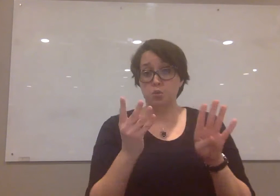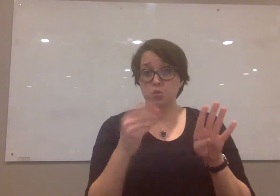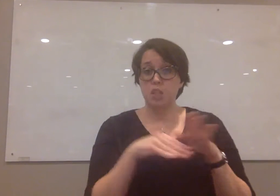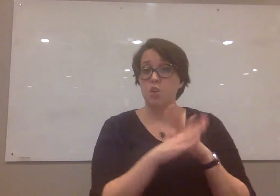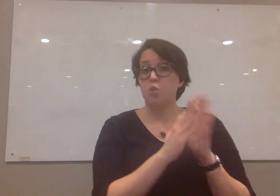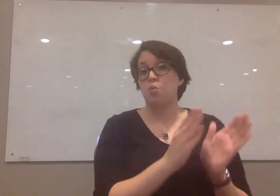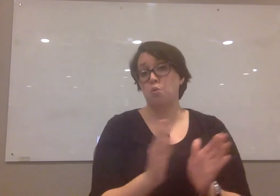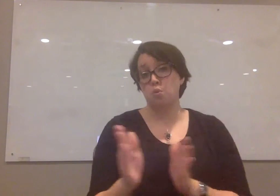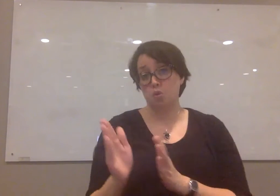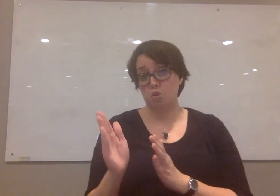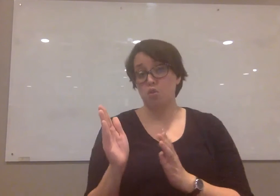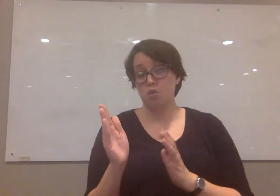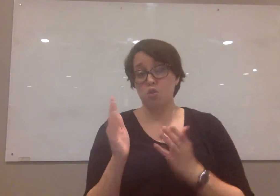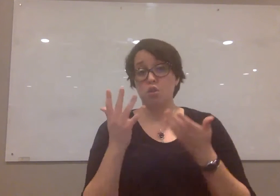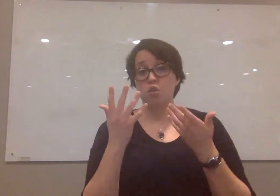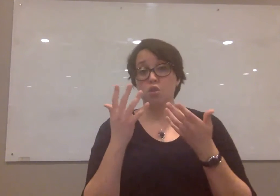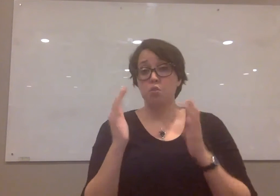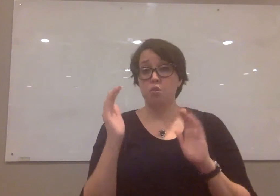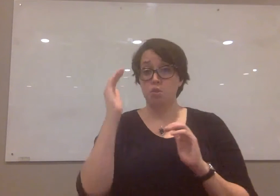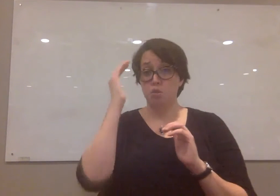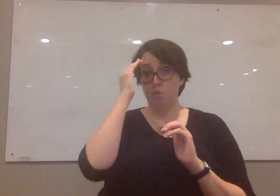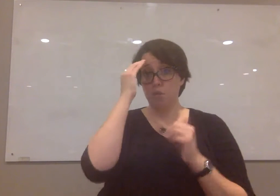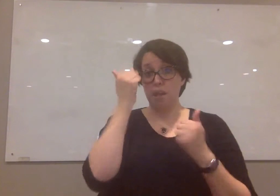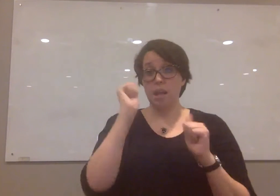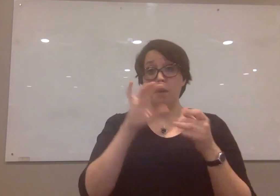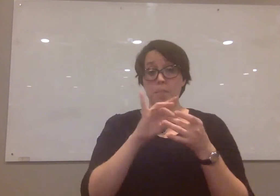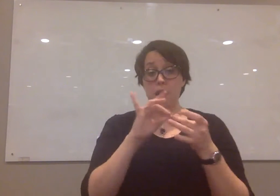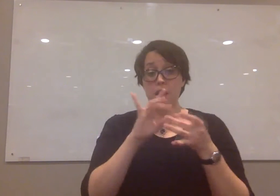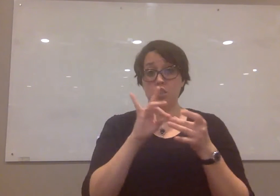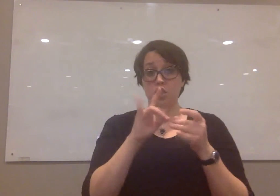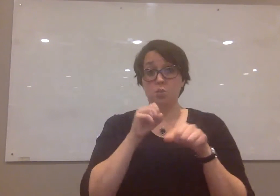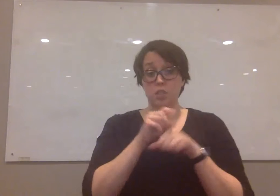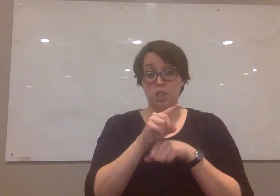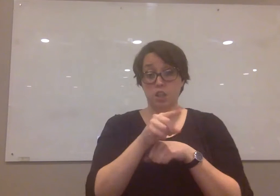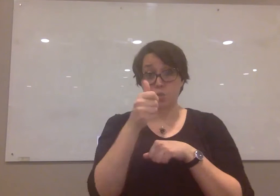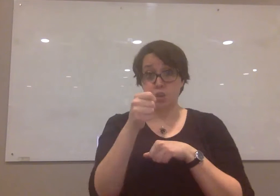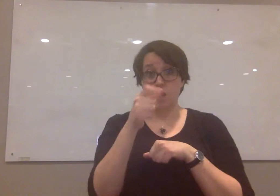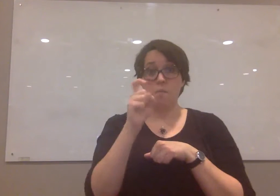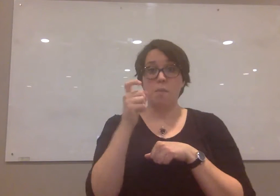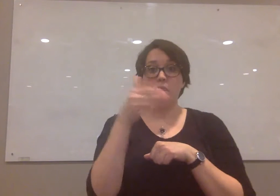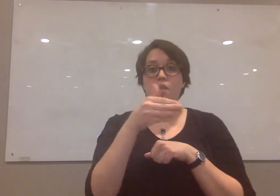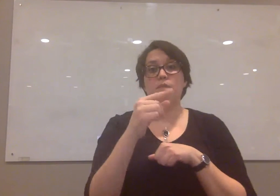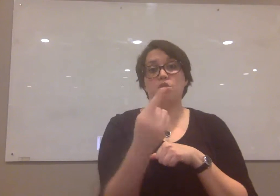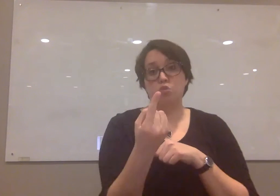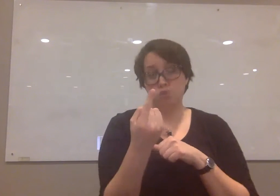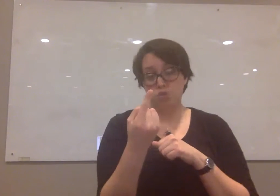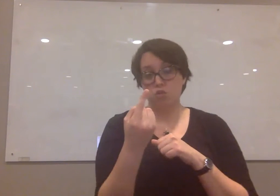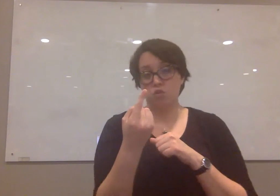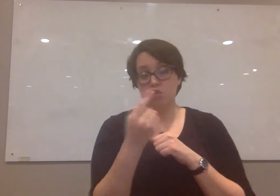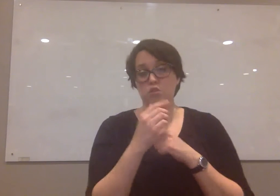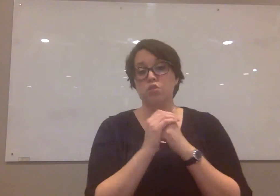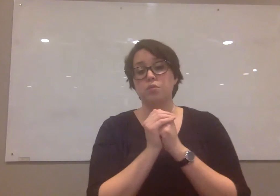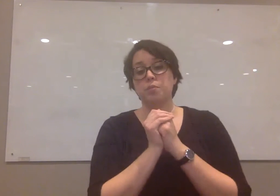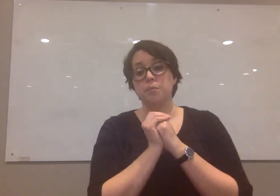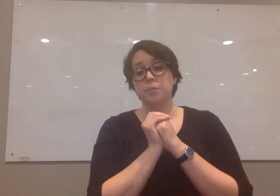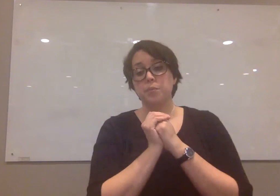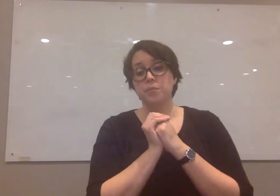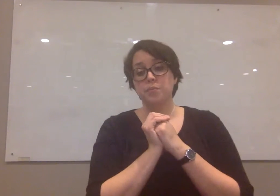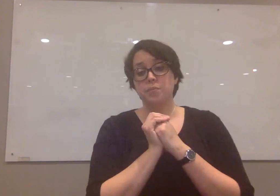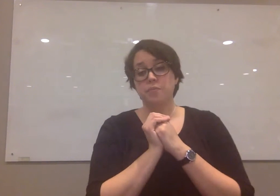so since no one knows what you get, any message you send yourself has to be there first. Now the caveat to that is that if you